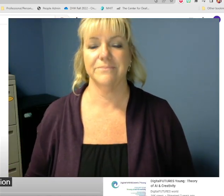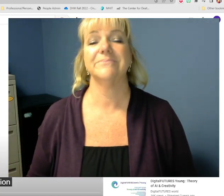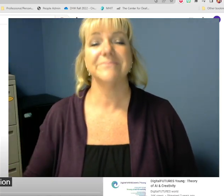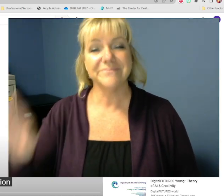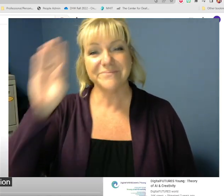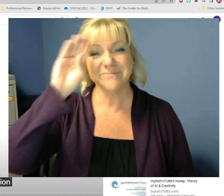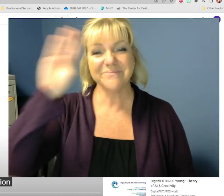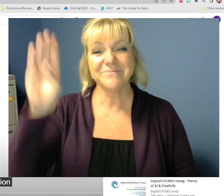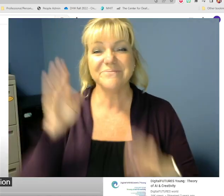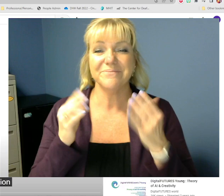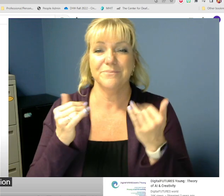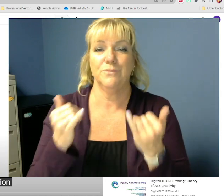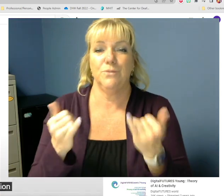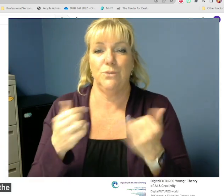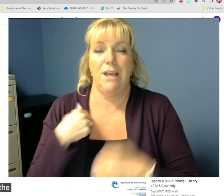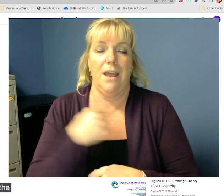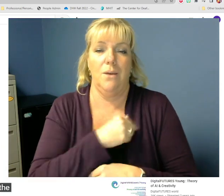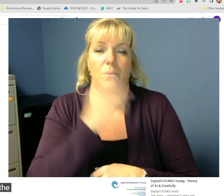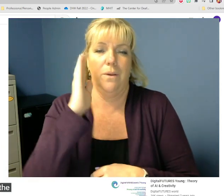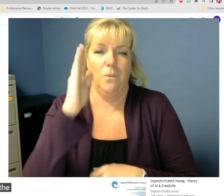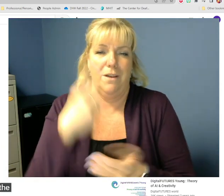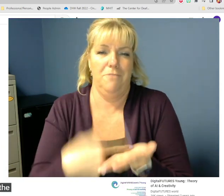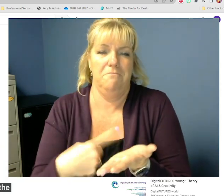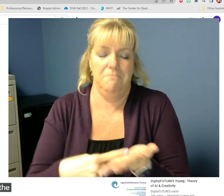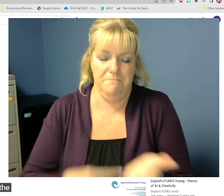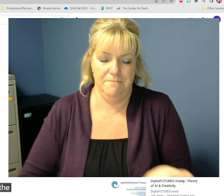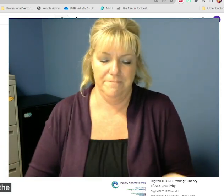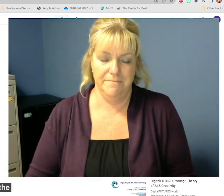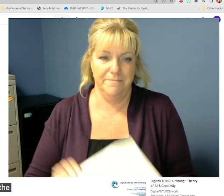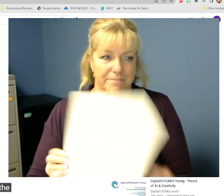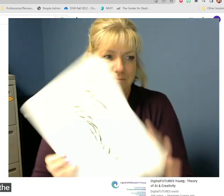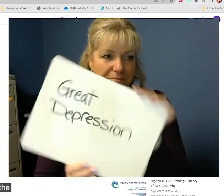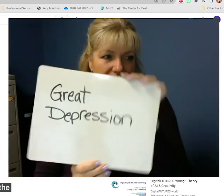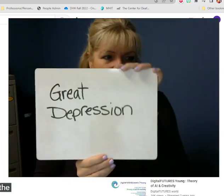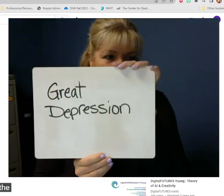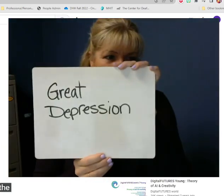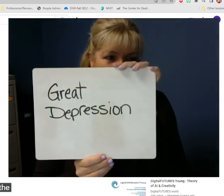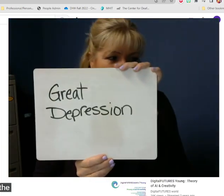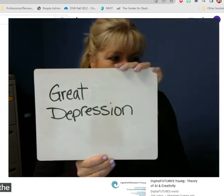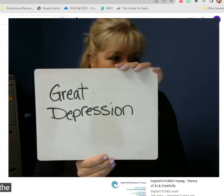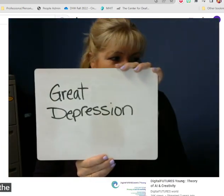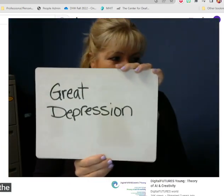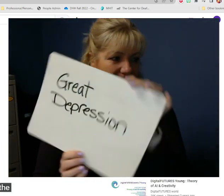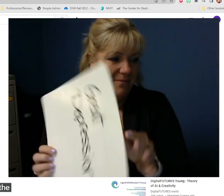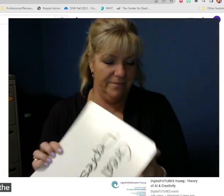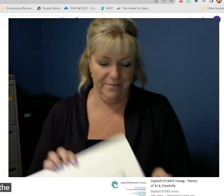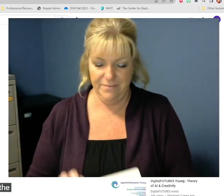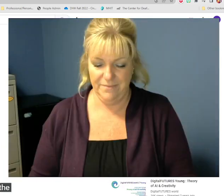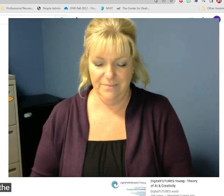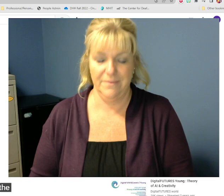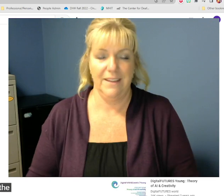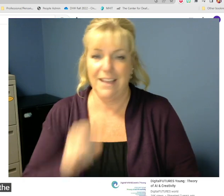Hello there. We're looking at the Great Depression today. And just like we said with the